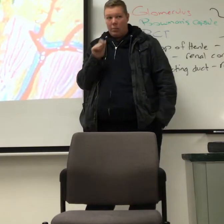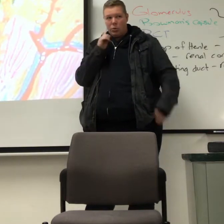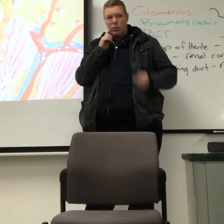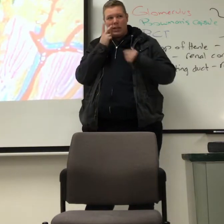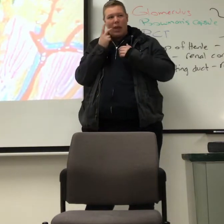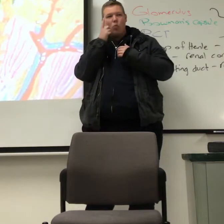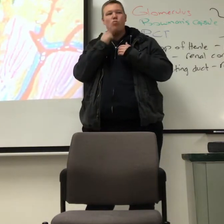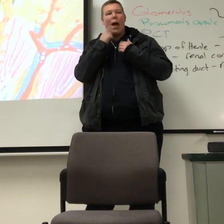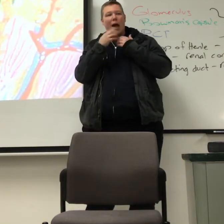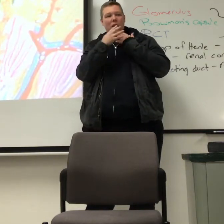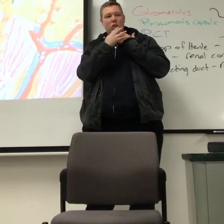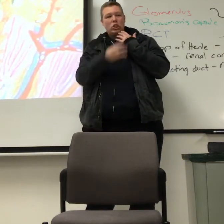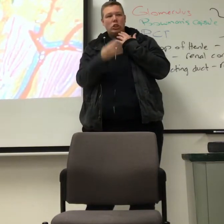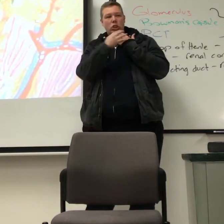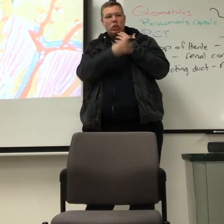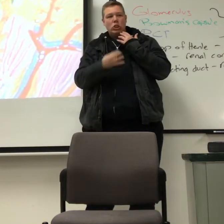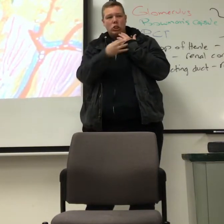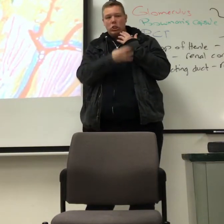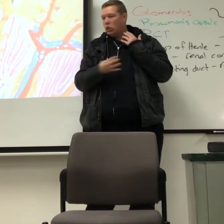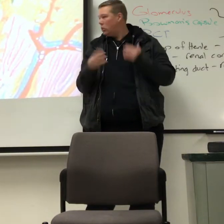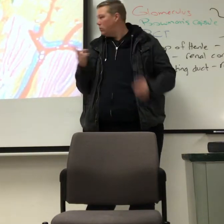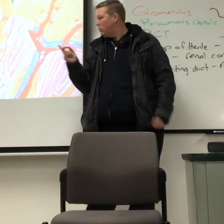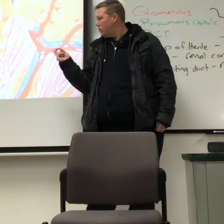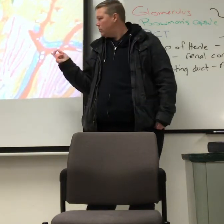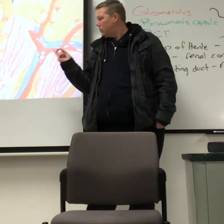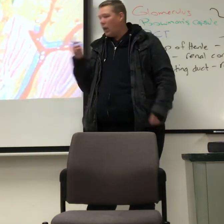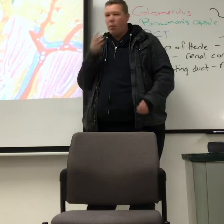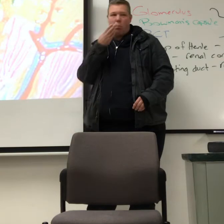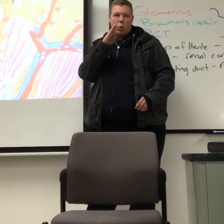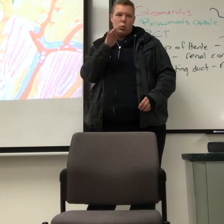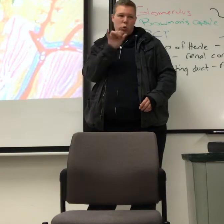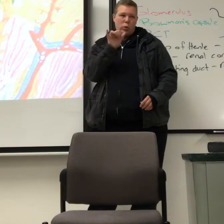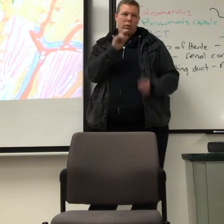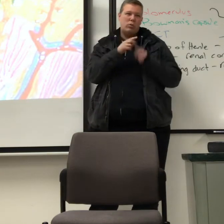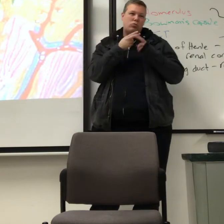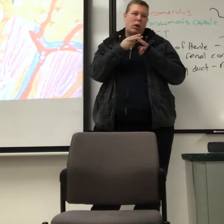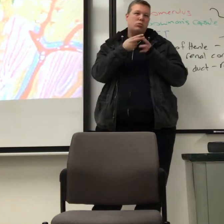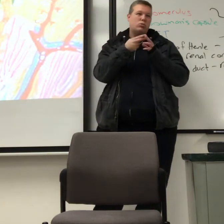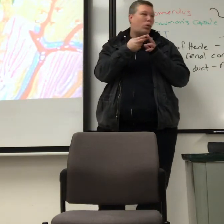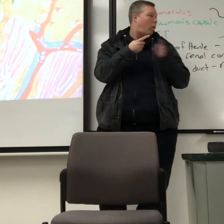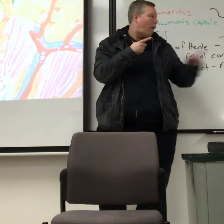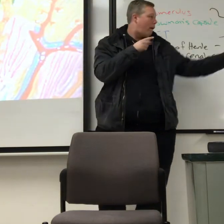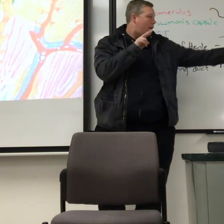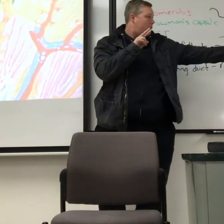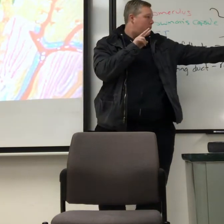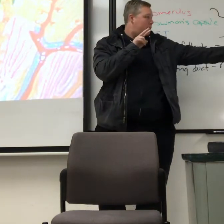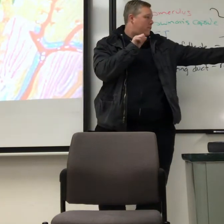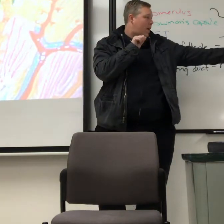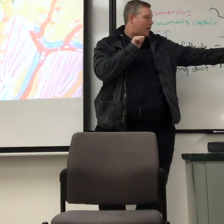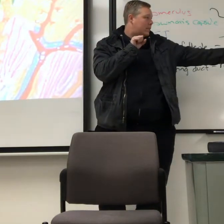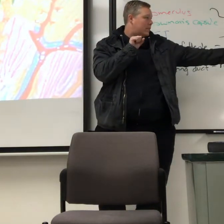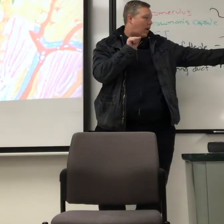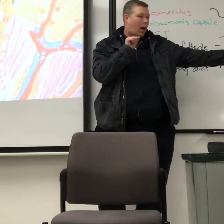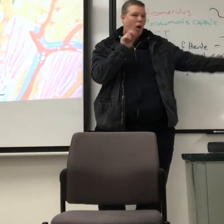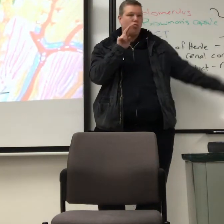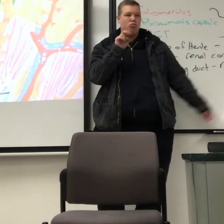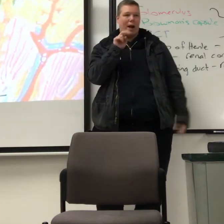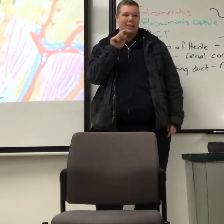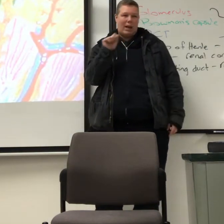red and blue lines they got going on? They're trying to show you vasa recta in the medulla. You can even see the